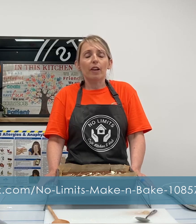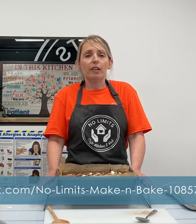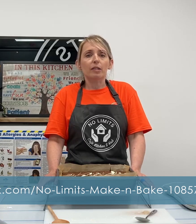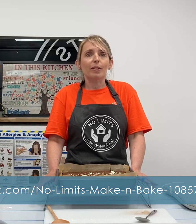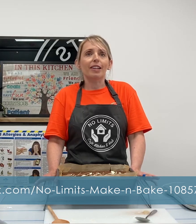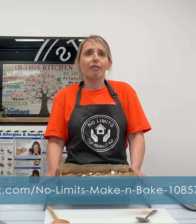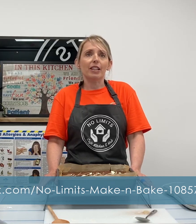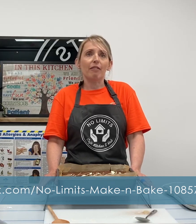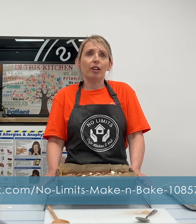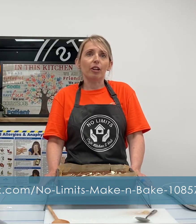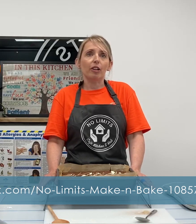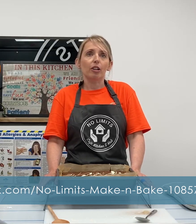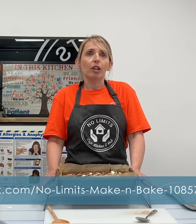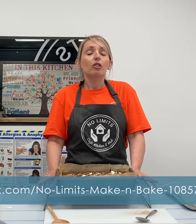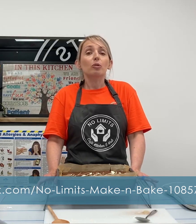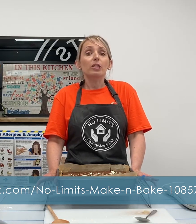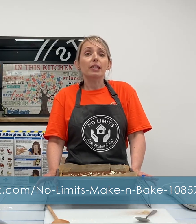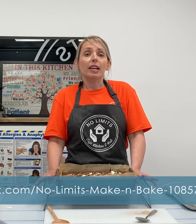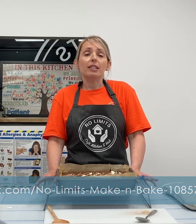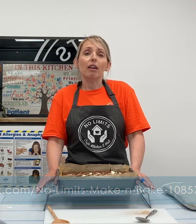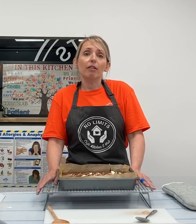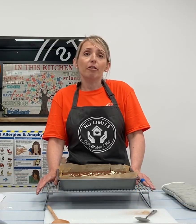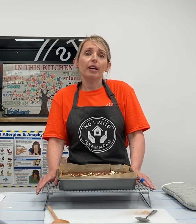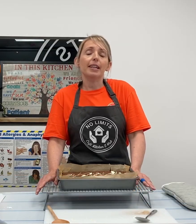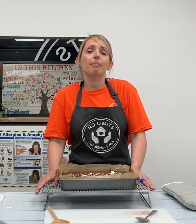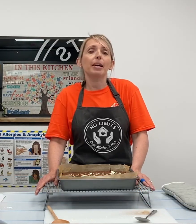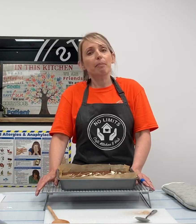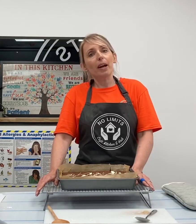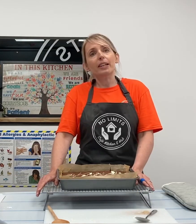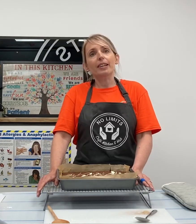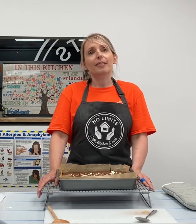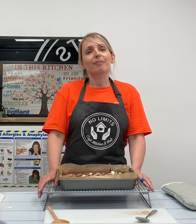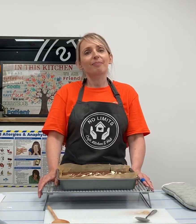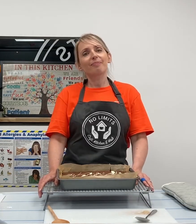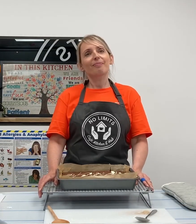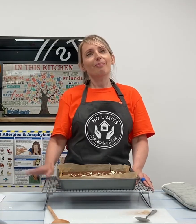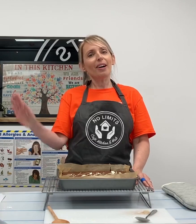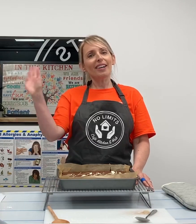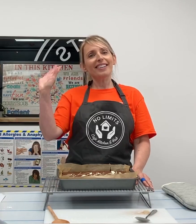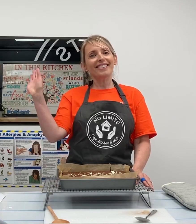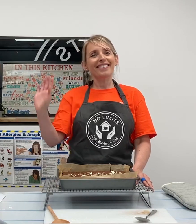us. We'd love to have a look. Join us next time for our next Make and Bake. Bye.